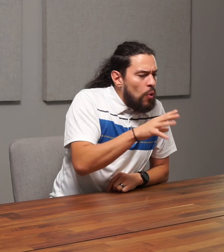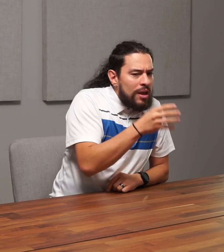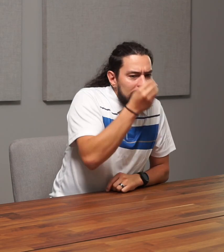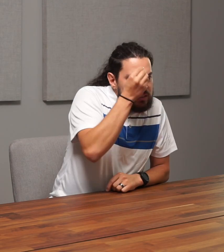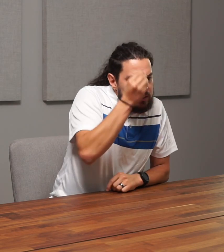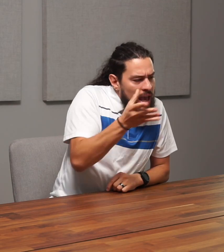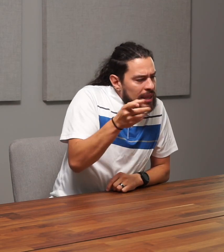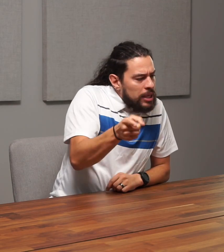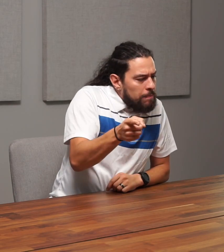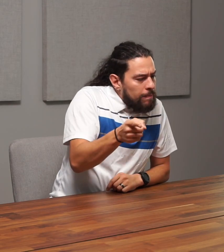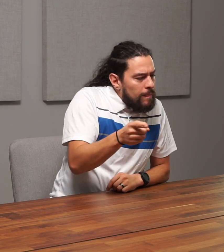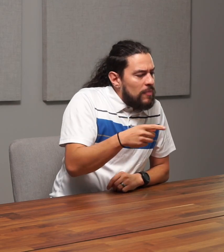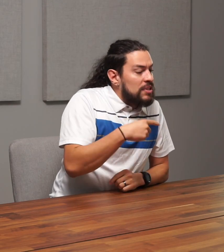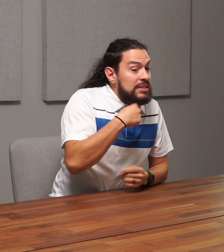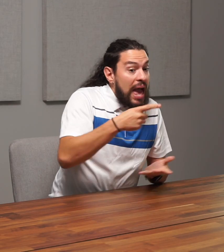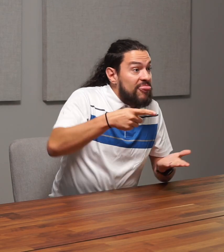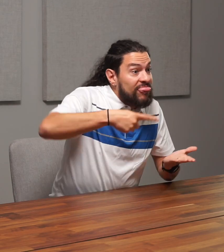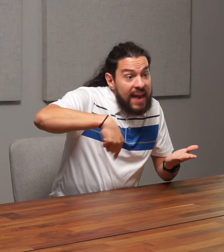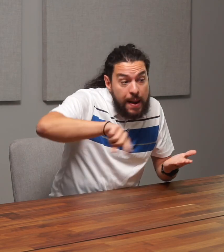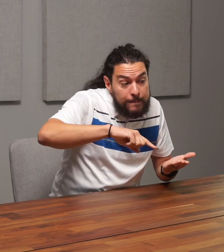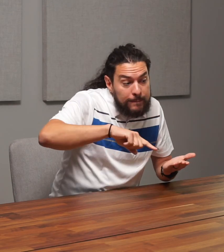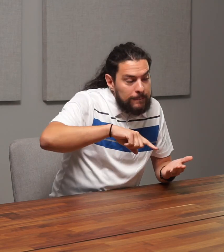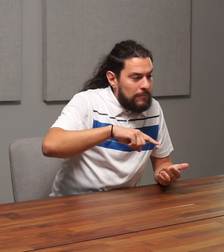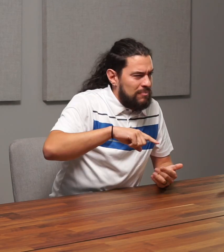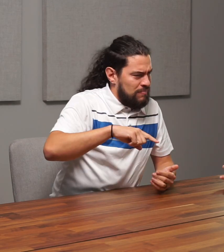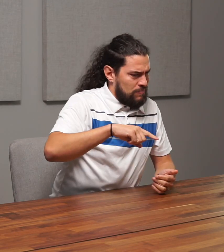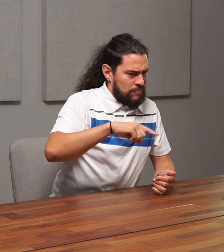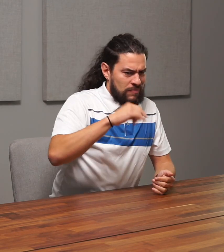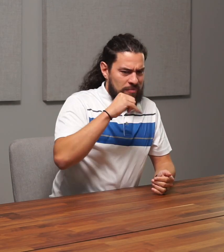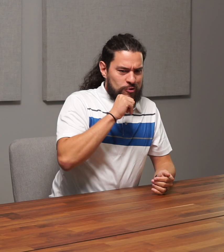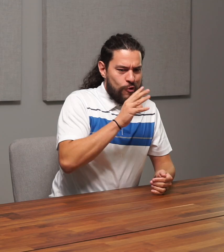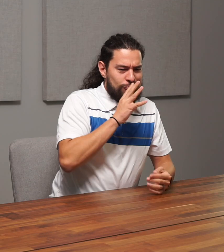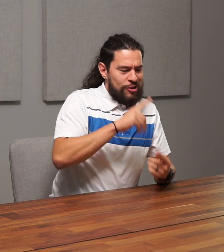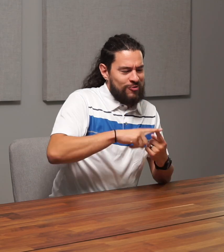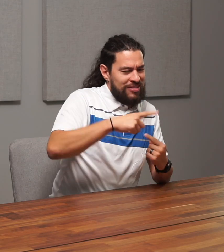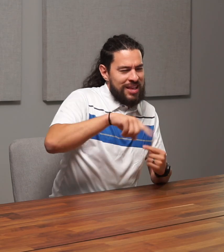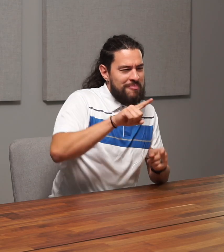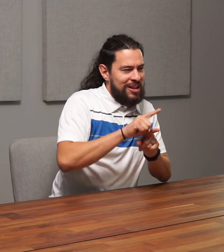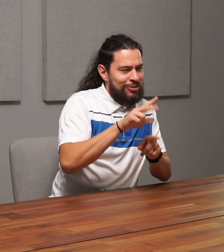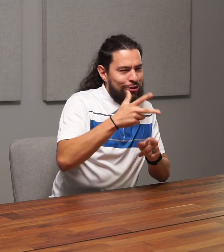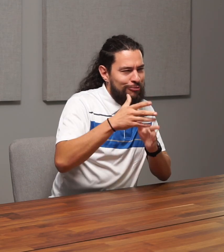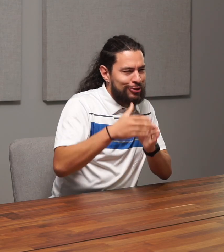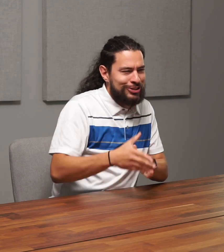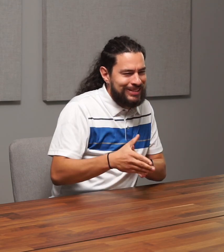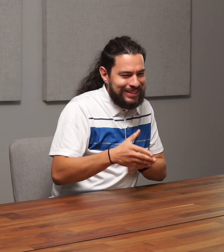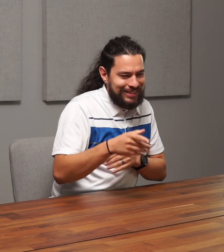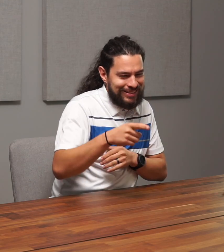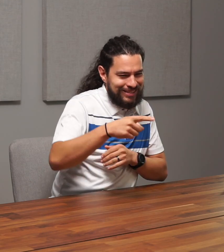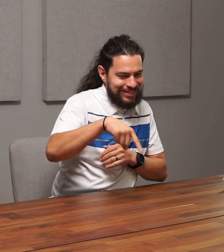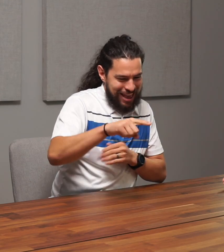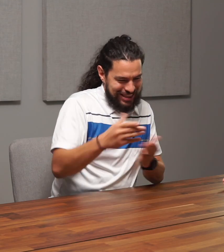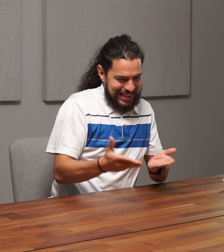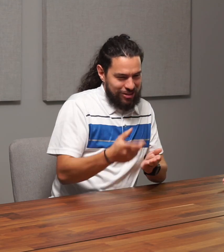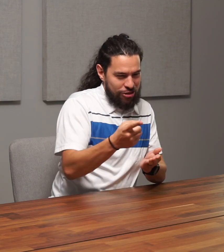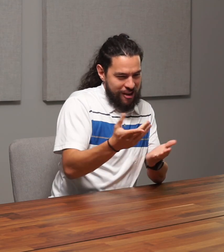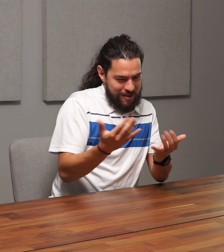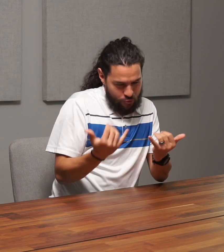in the church or possibly someone has walked up to us and talked to our children who can hear and said hey can you tell him can you